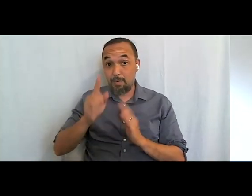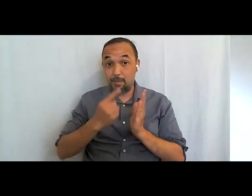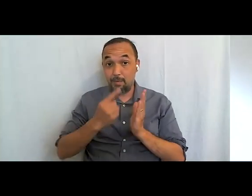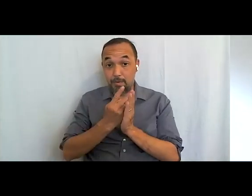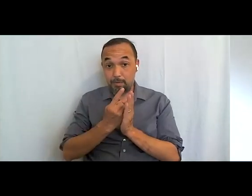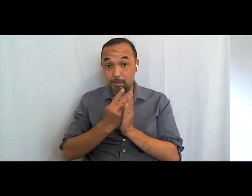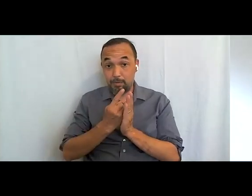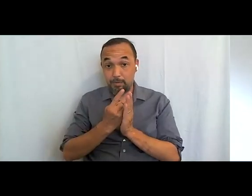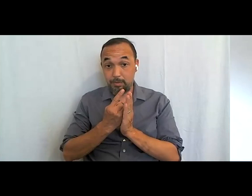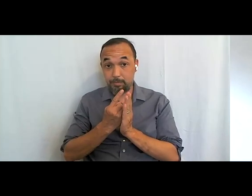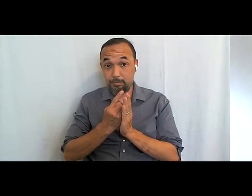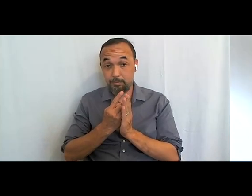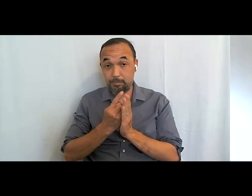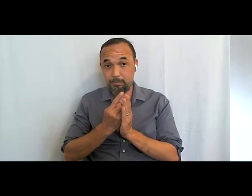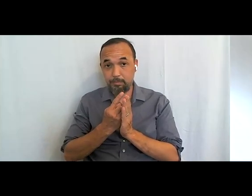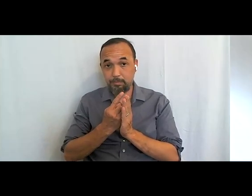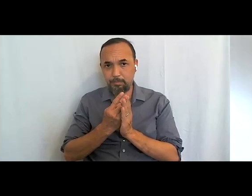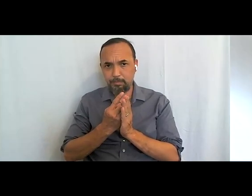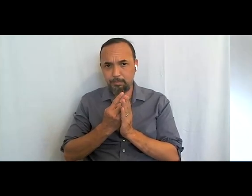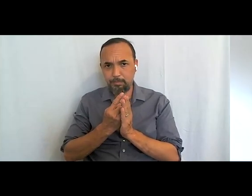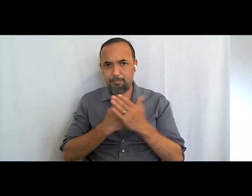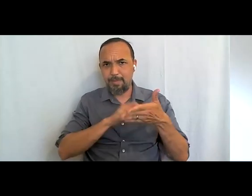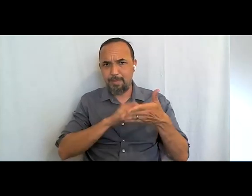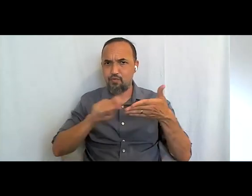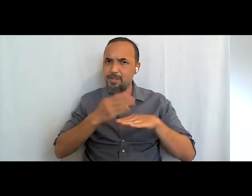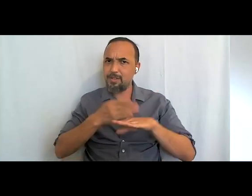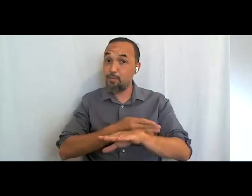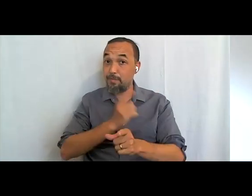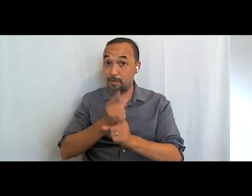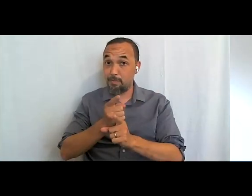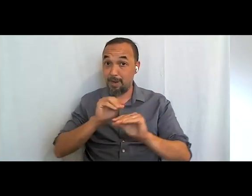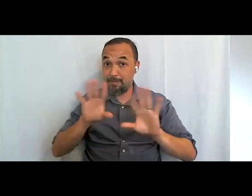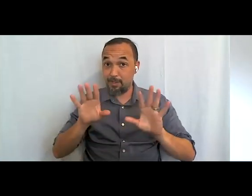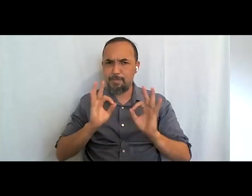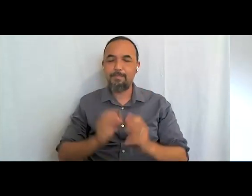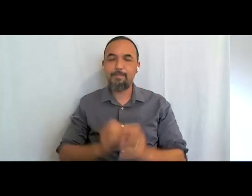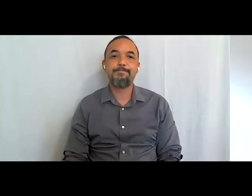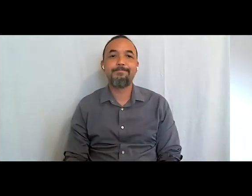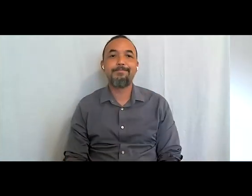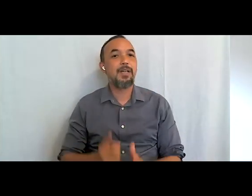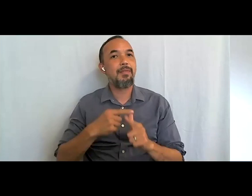my handwriting is getting increasingly better, obviously. The merge will commence.